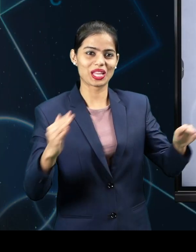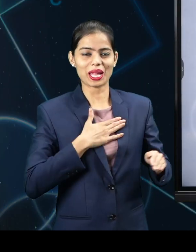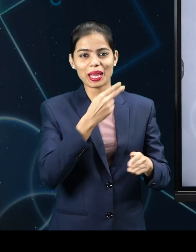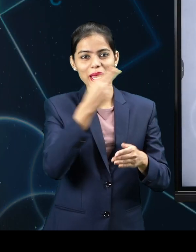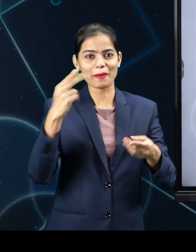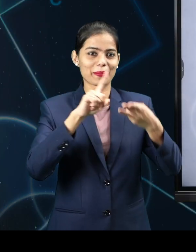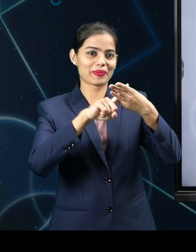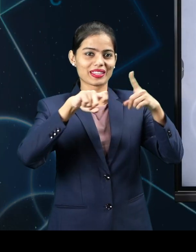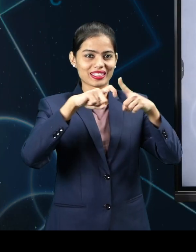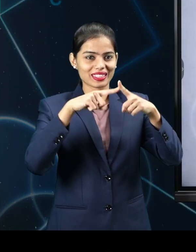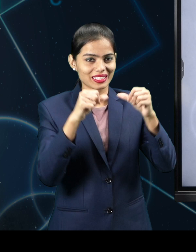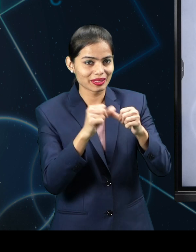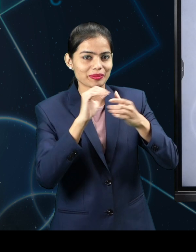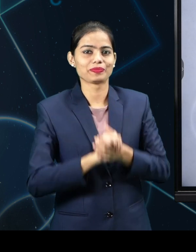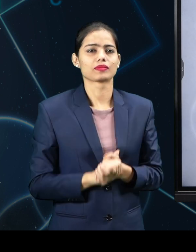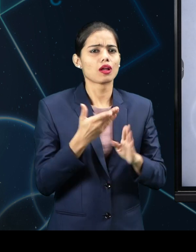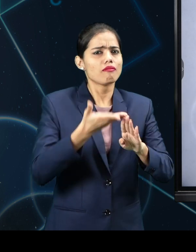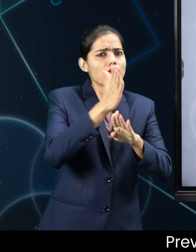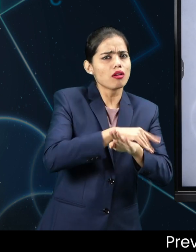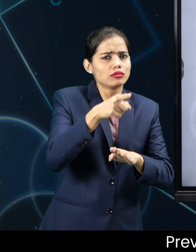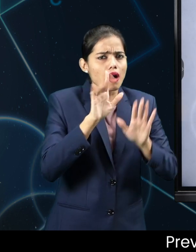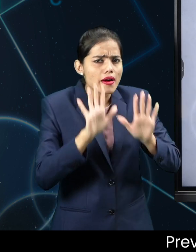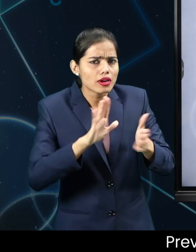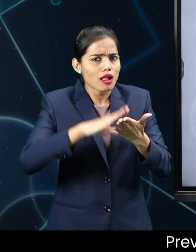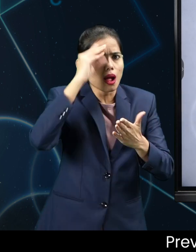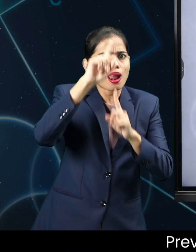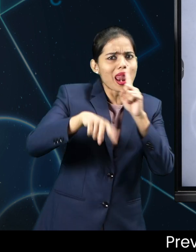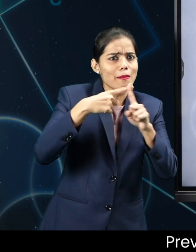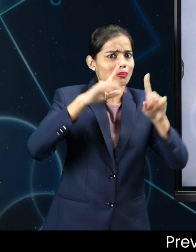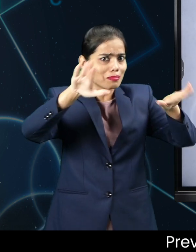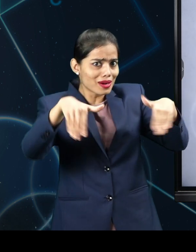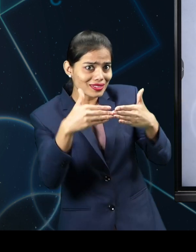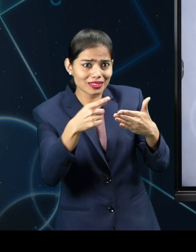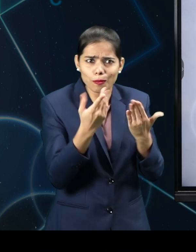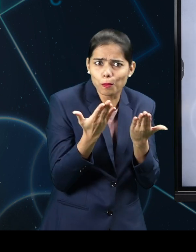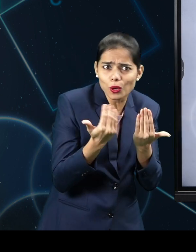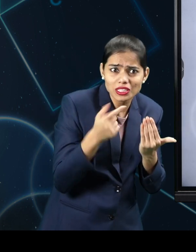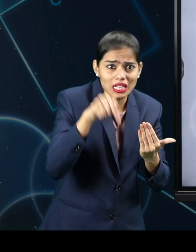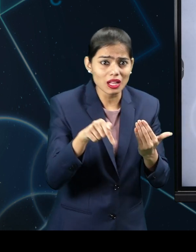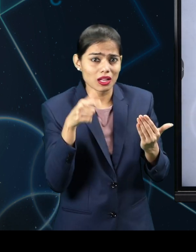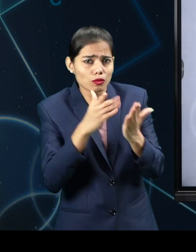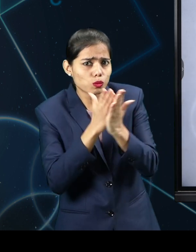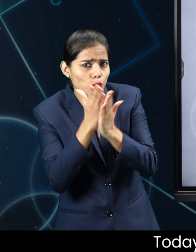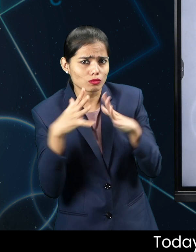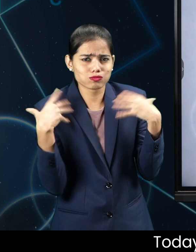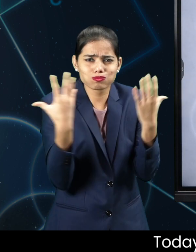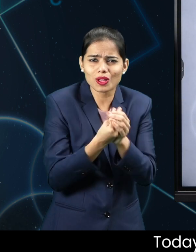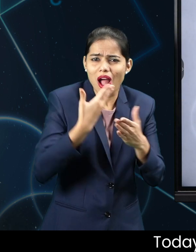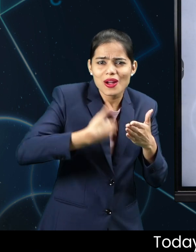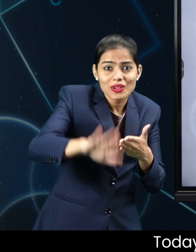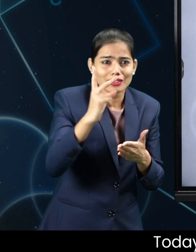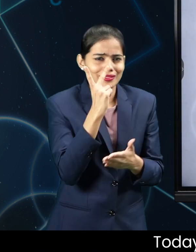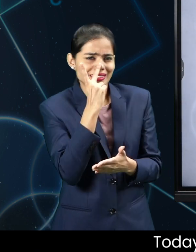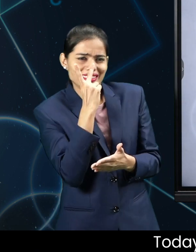Hello students, I am Ekta. Previously, you have learned about Introduction to Probability.